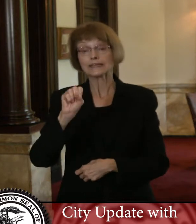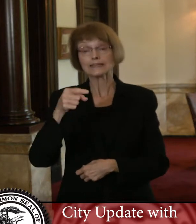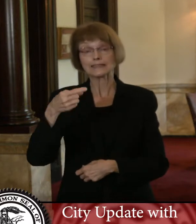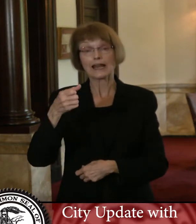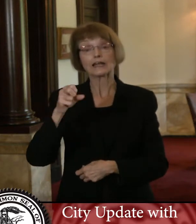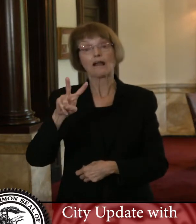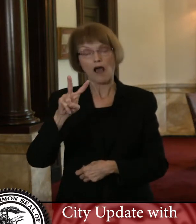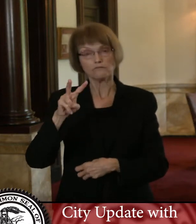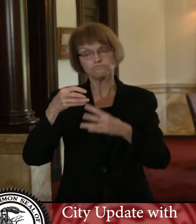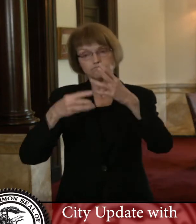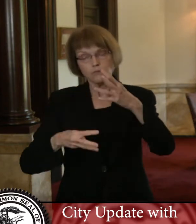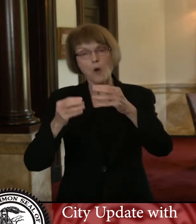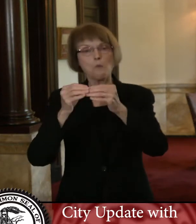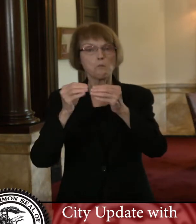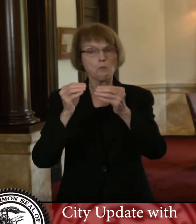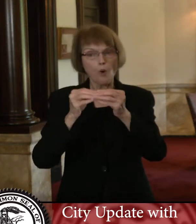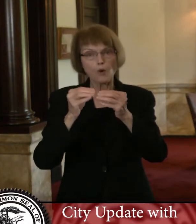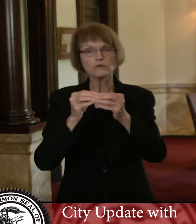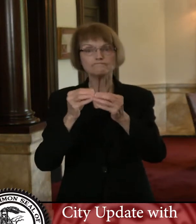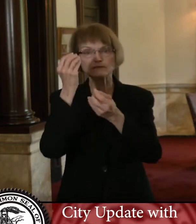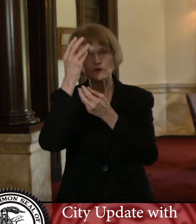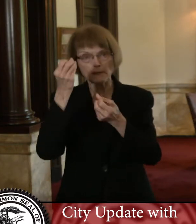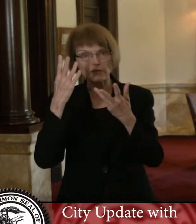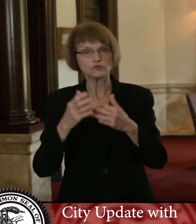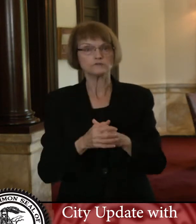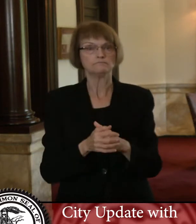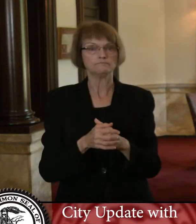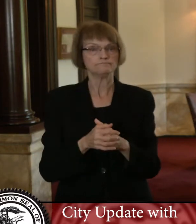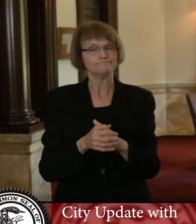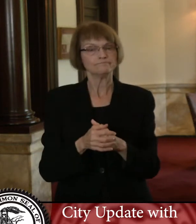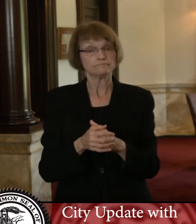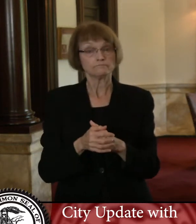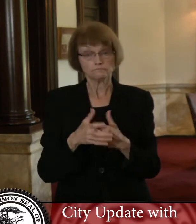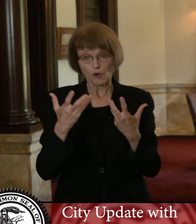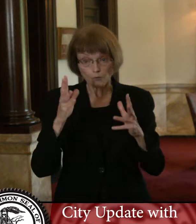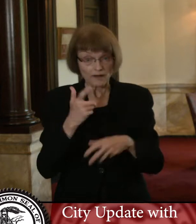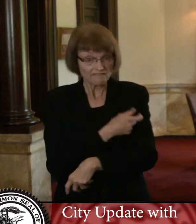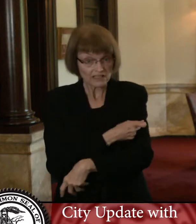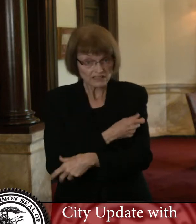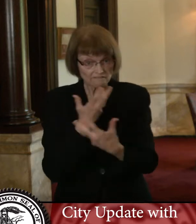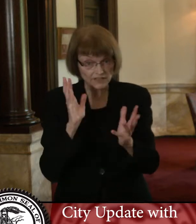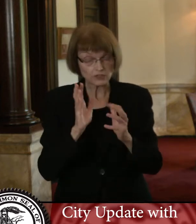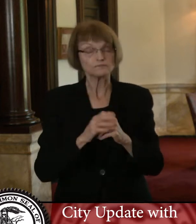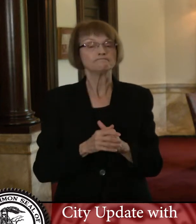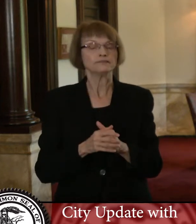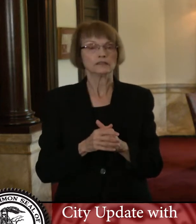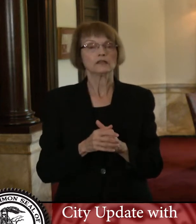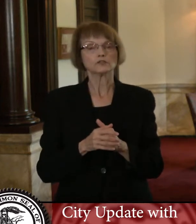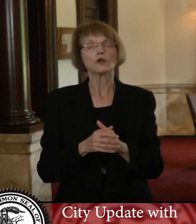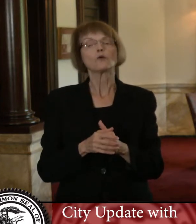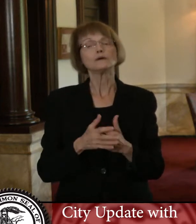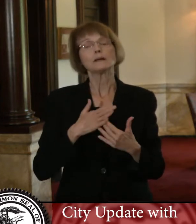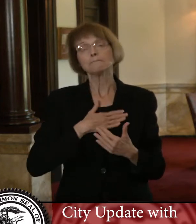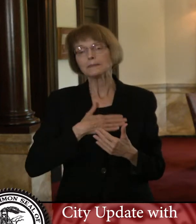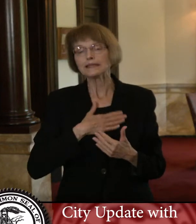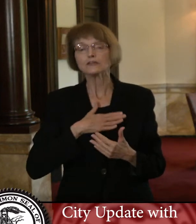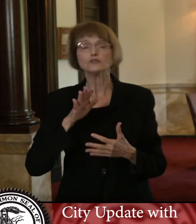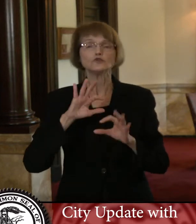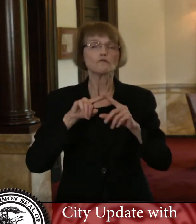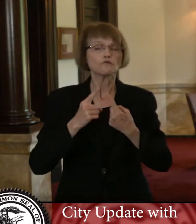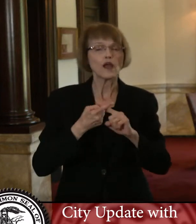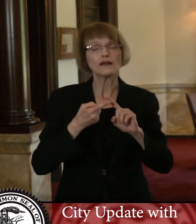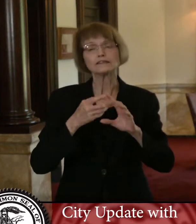more resources and incentives too. Are you already vaccinated? Make sure to tell your friends and family to